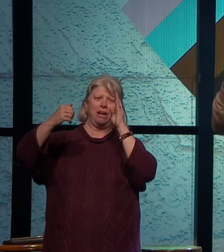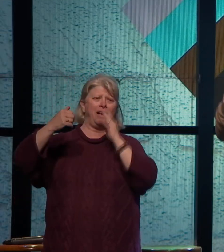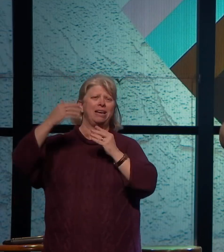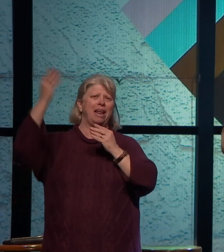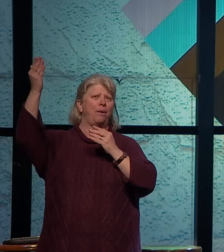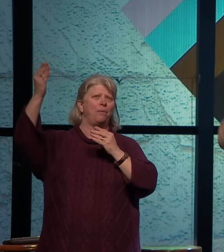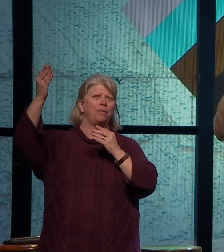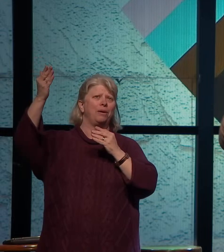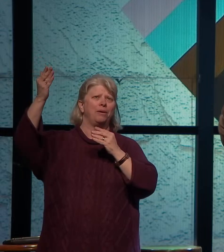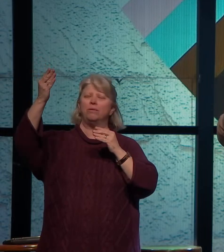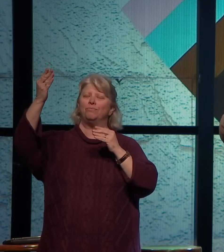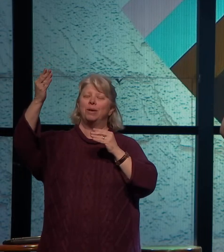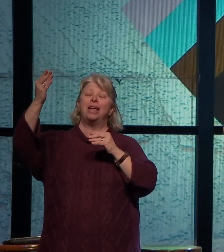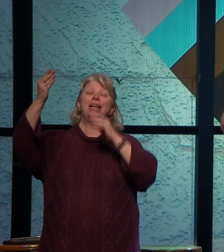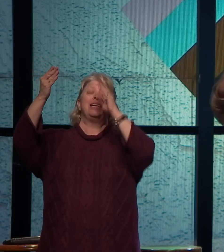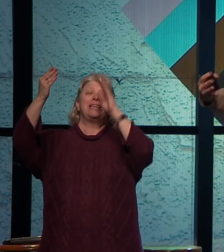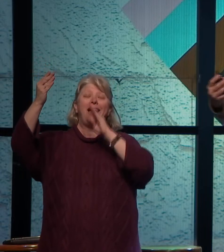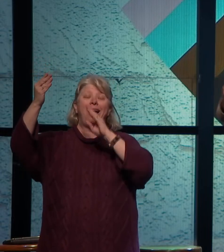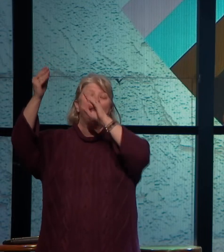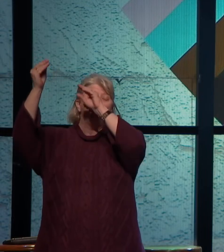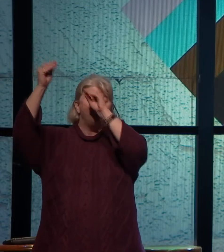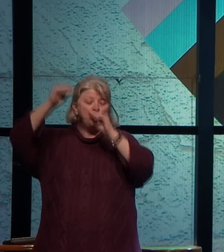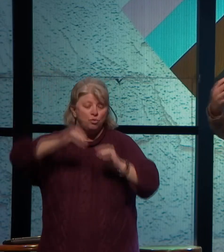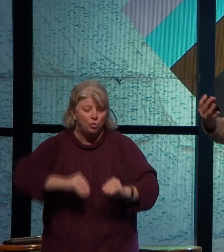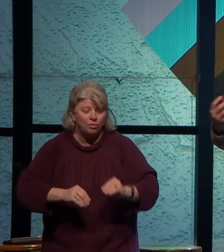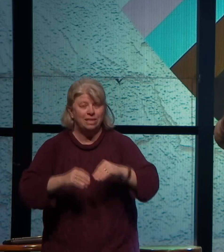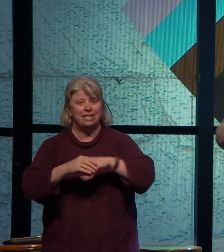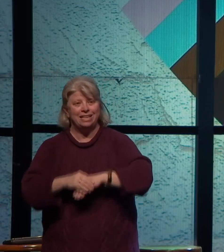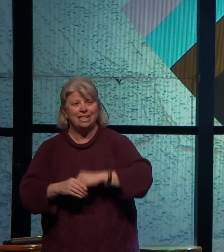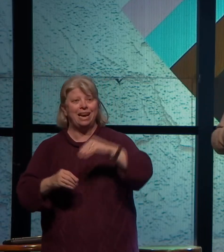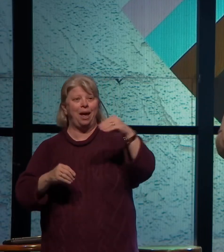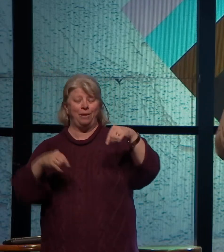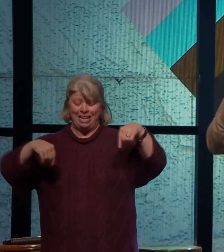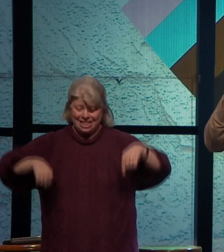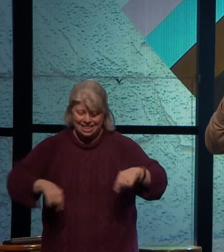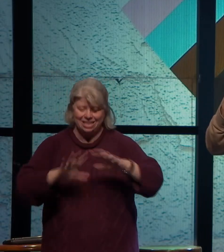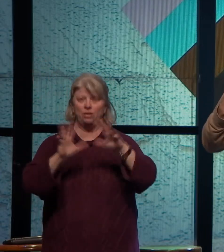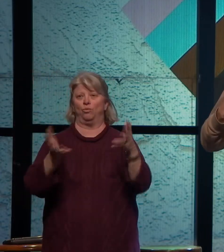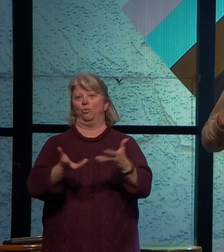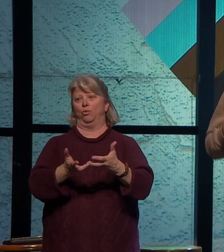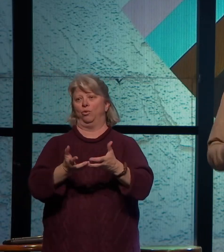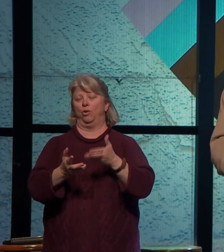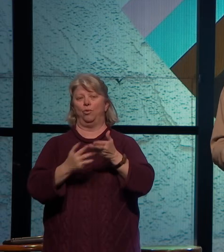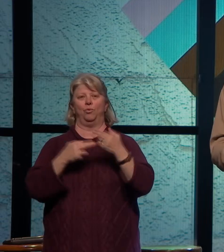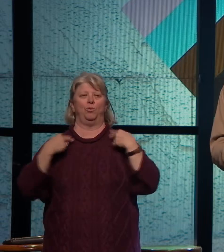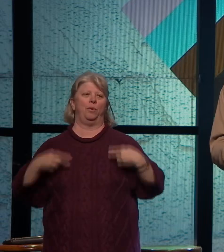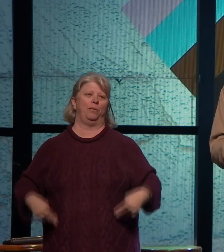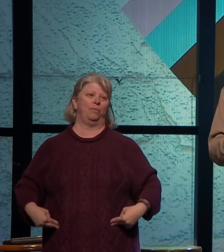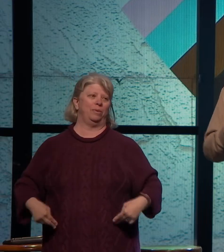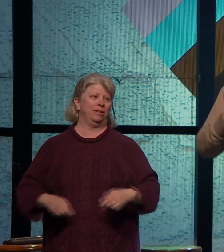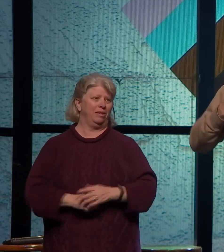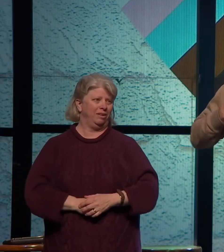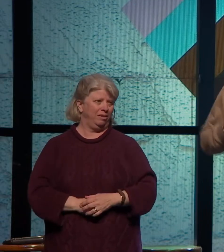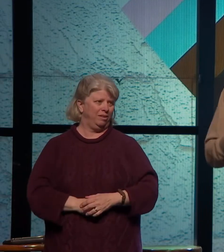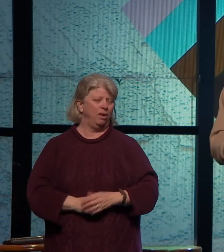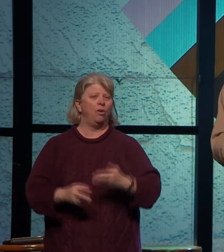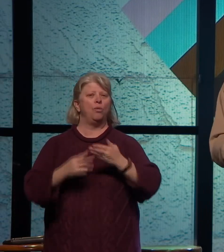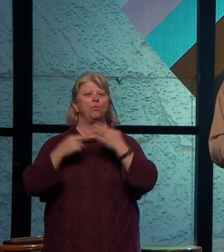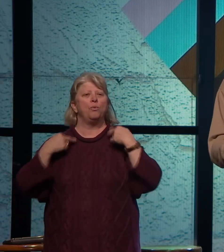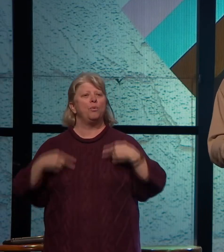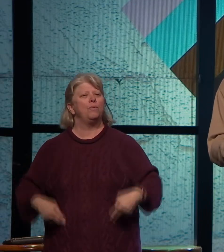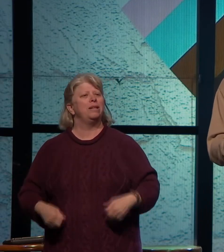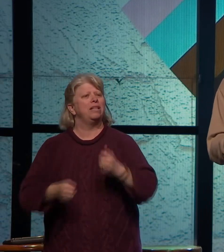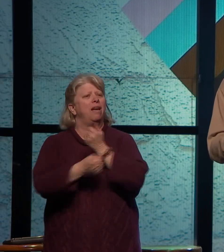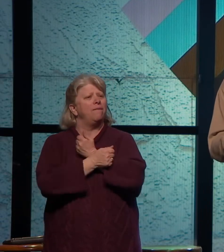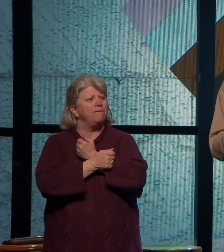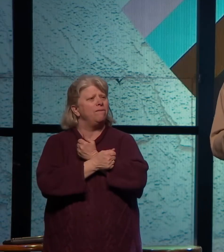But what it's saying is that God moves in and out of this world through humanity and through human